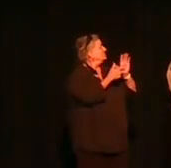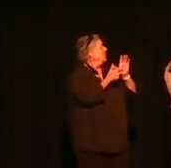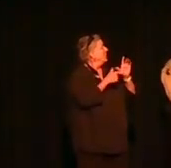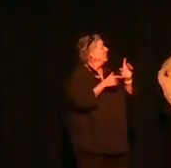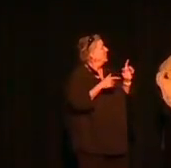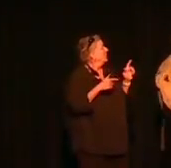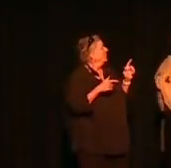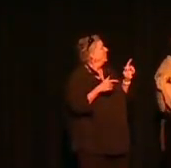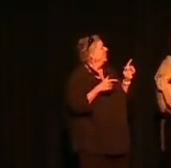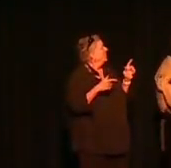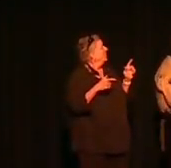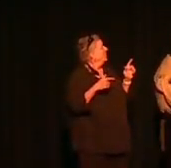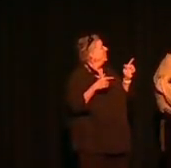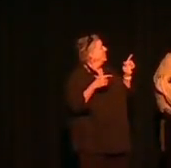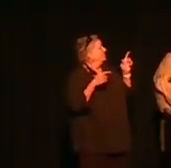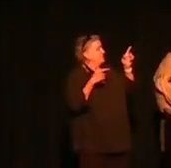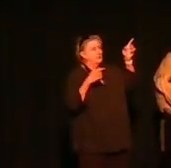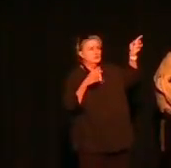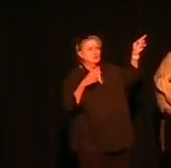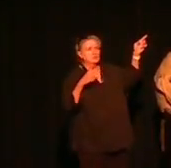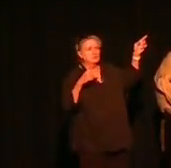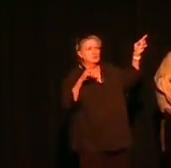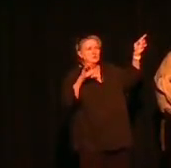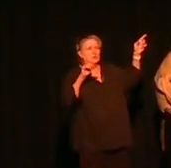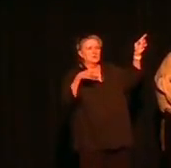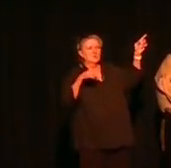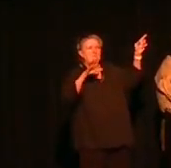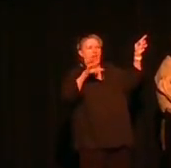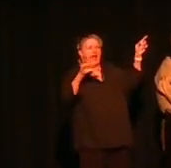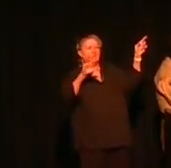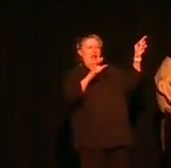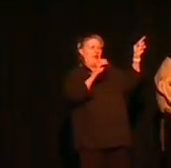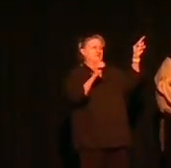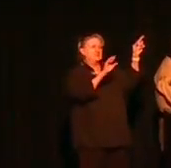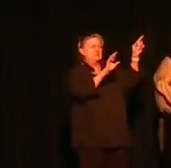the pointer here? I'll show you. In the